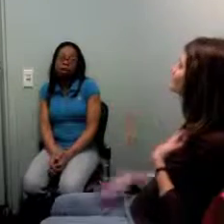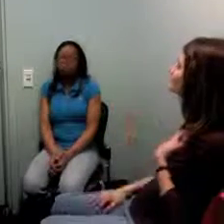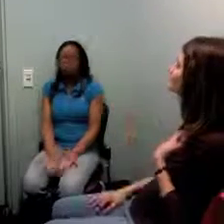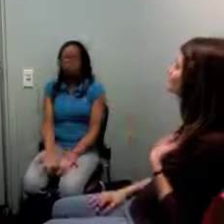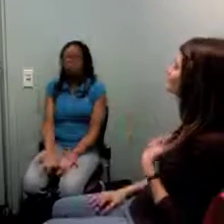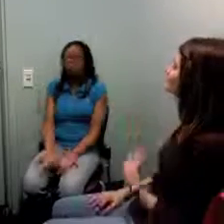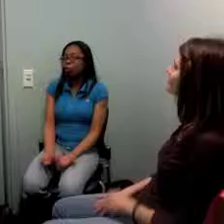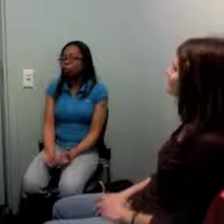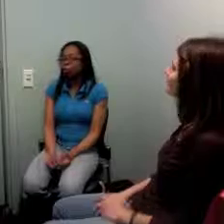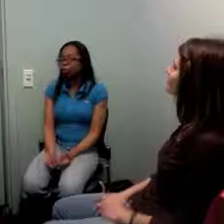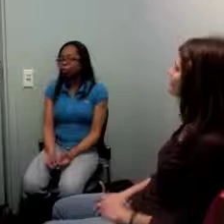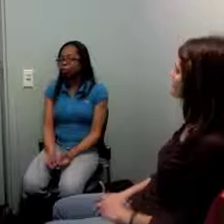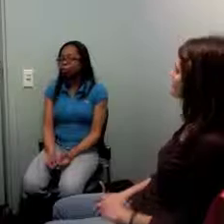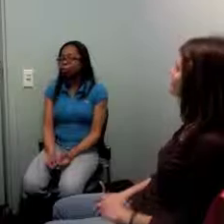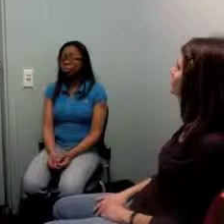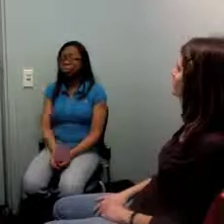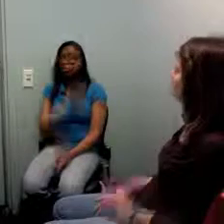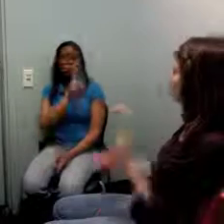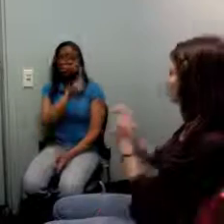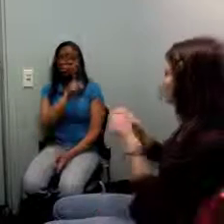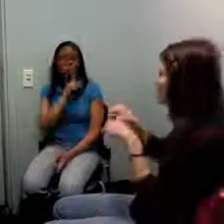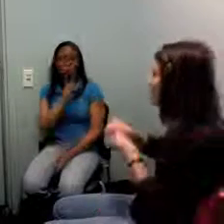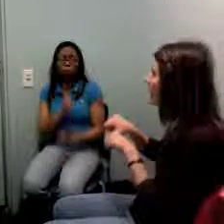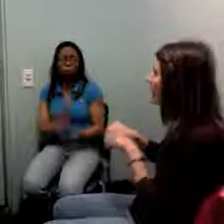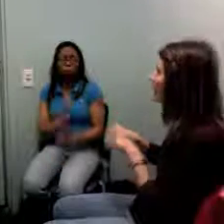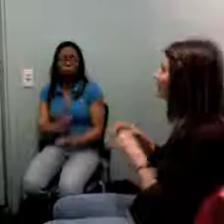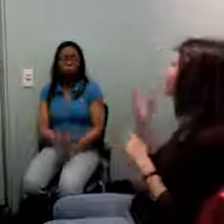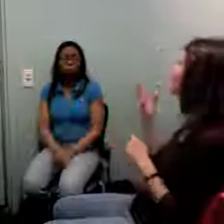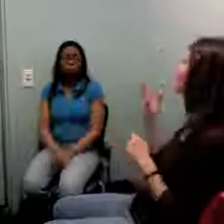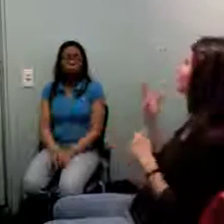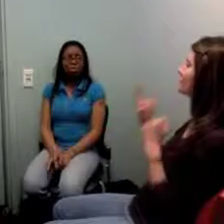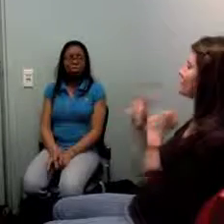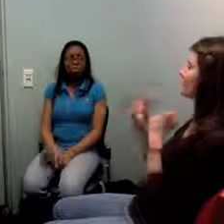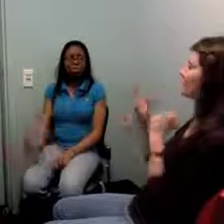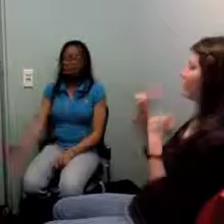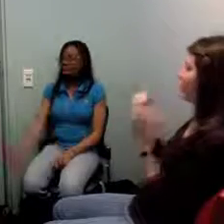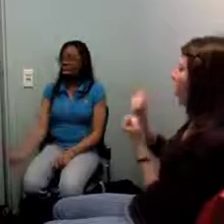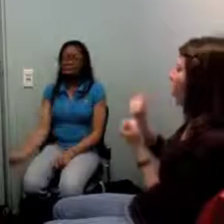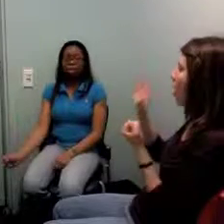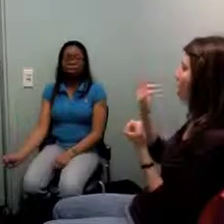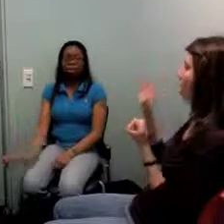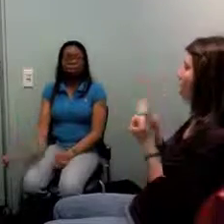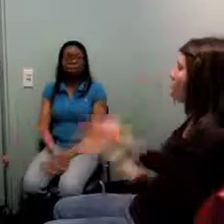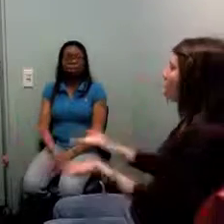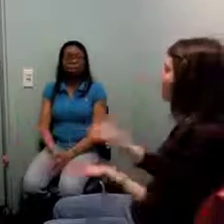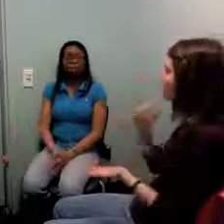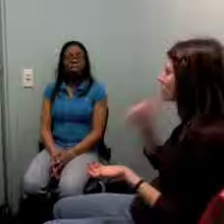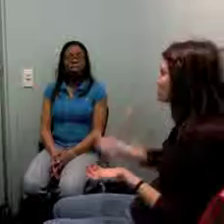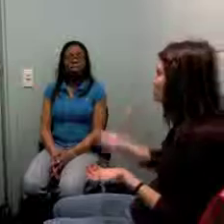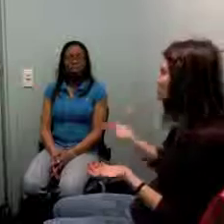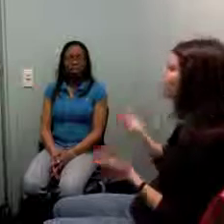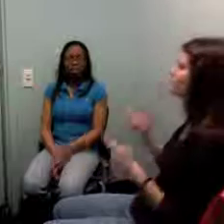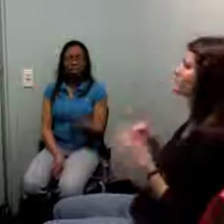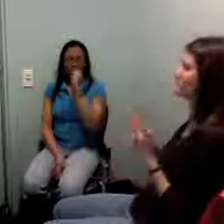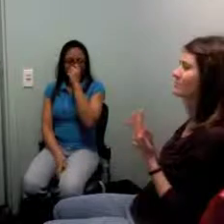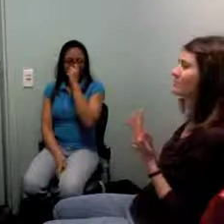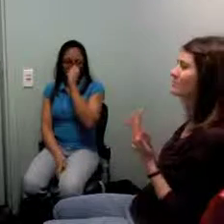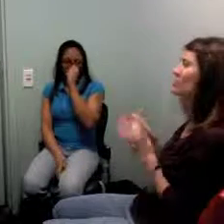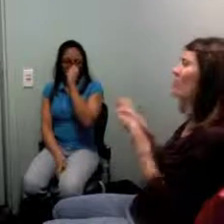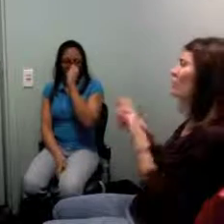Yeah, it's a smooth ride. you're absolutely right. And I think that... You save gas. Yeah. You don't have to worry about a lot